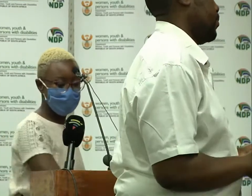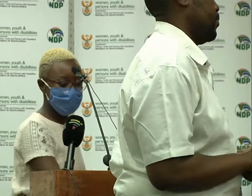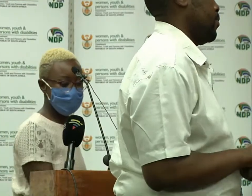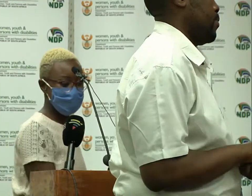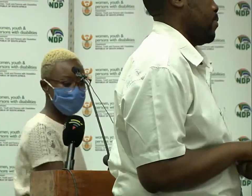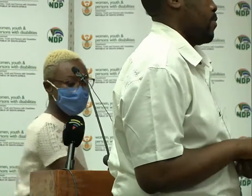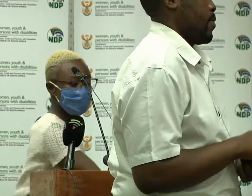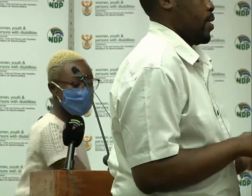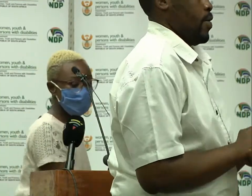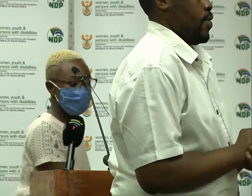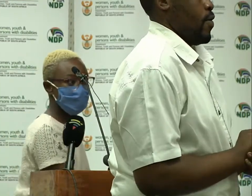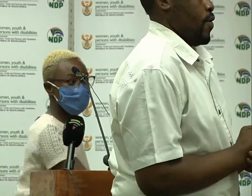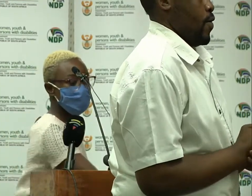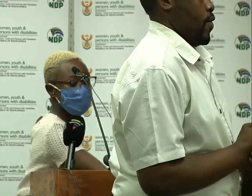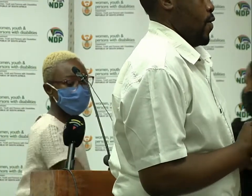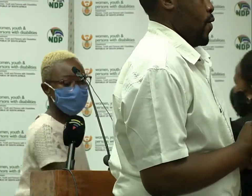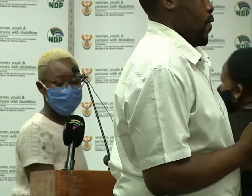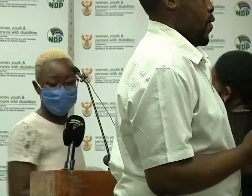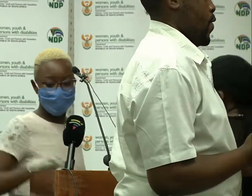878M